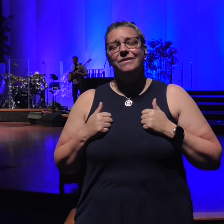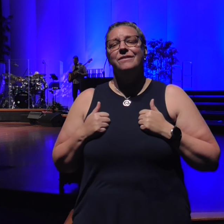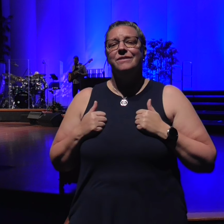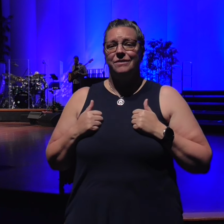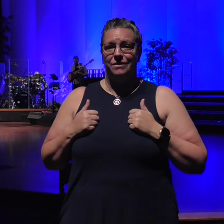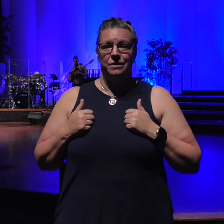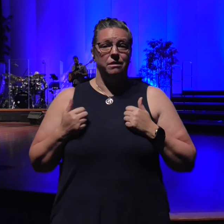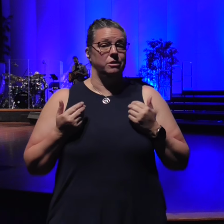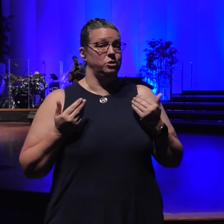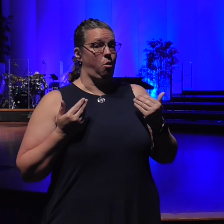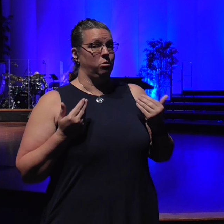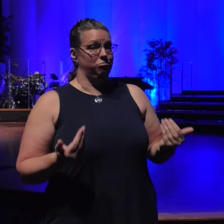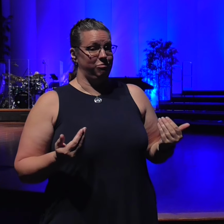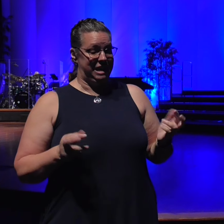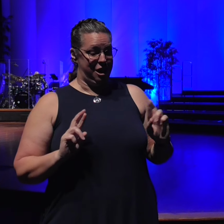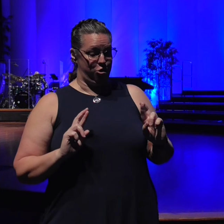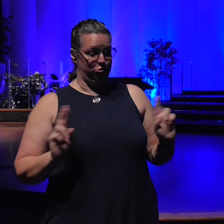Get